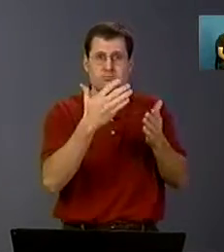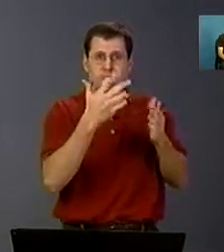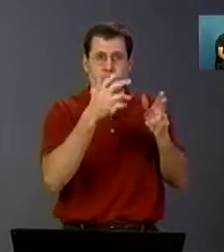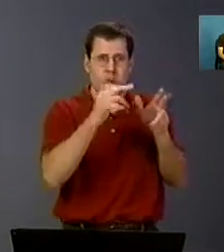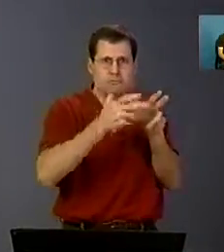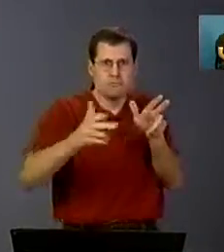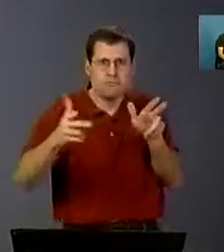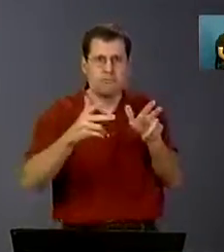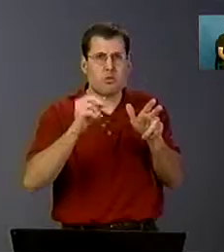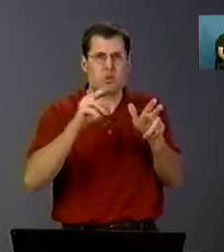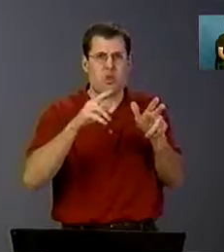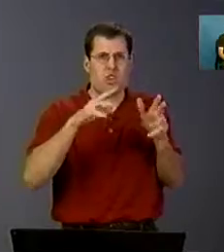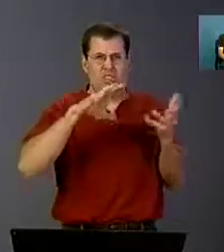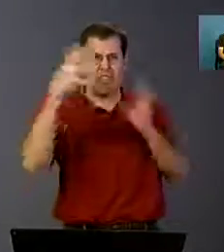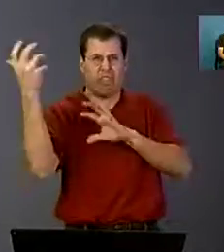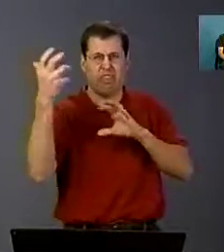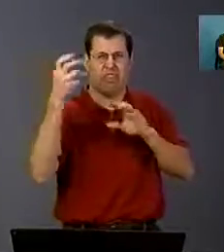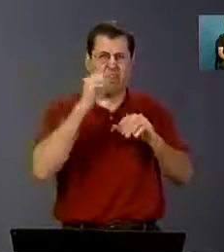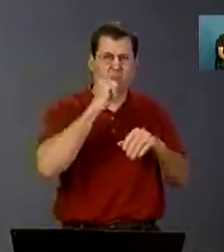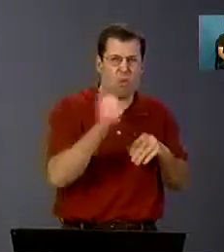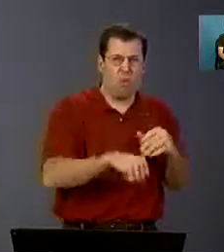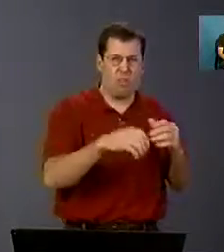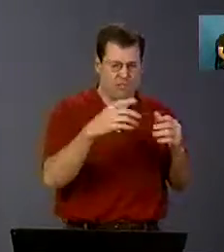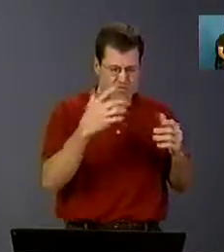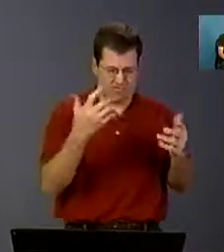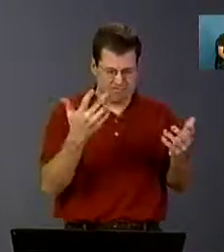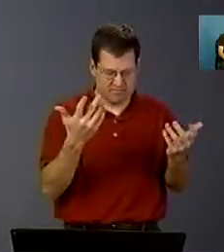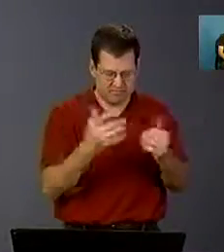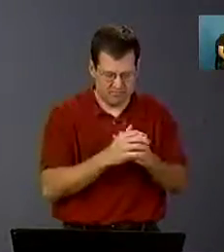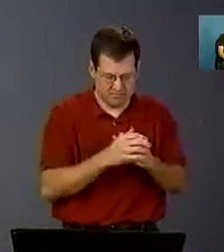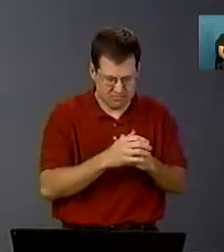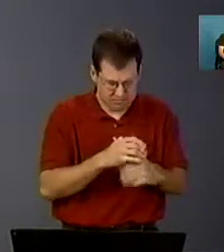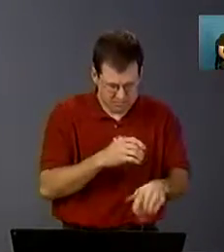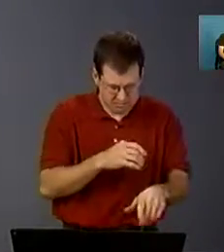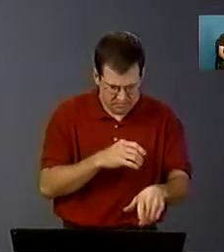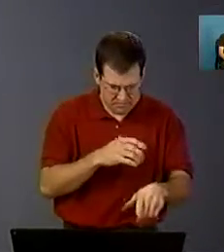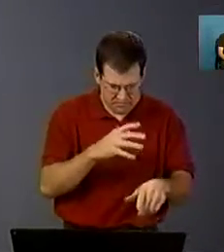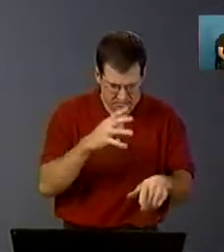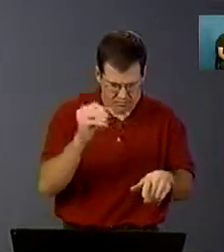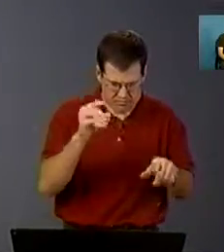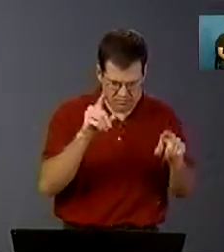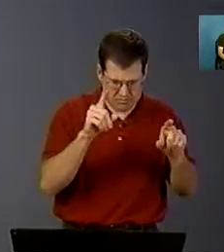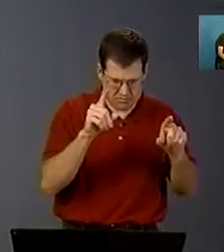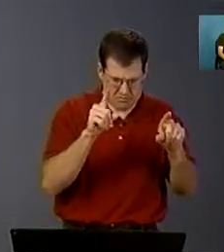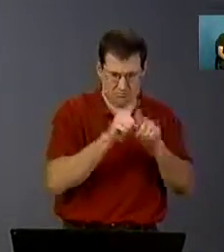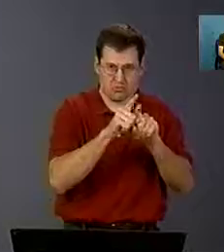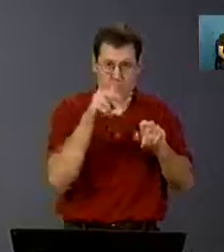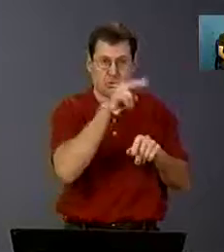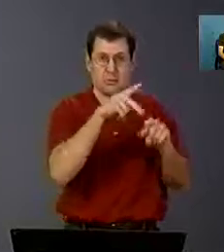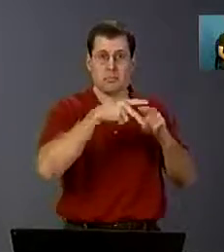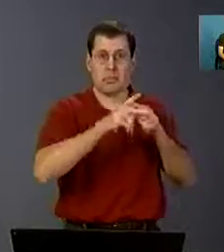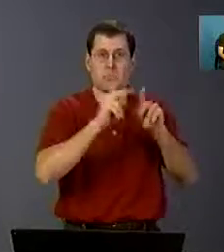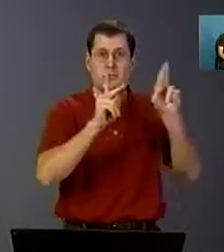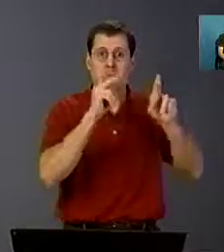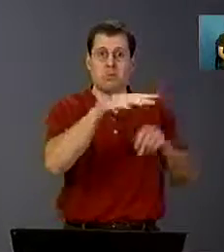The next step is when you go to the shop, does it look really old and dilapidated, or does it look really nice and kept up well?